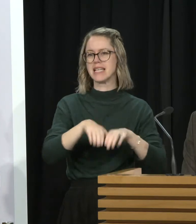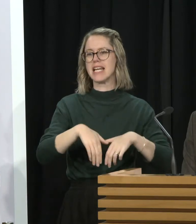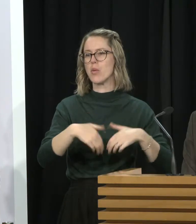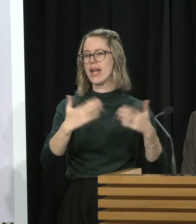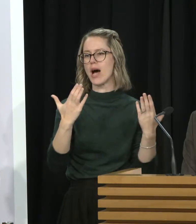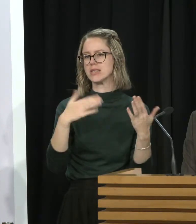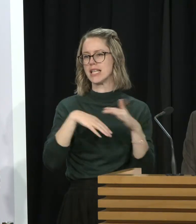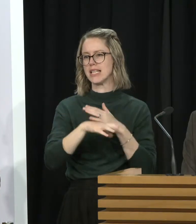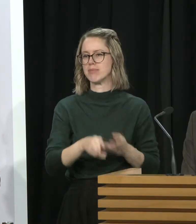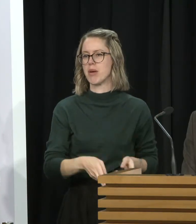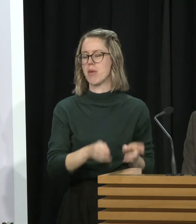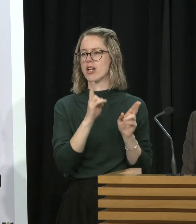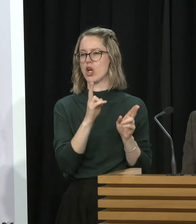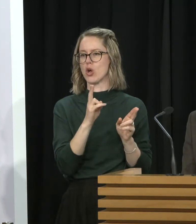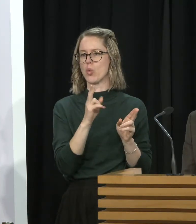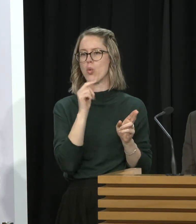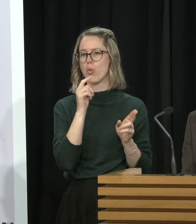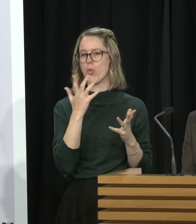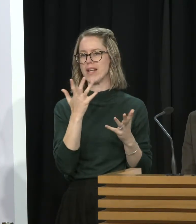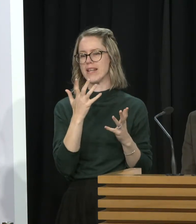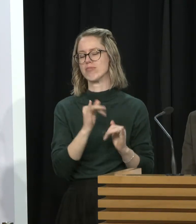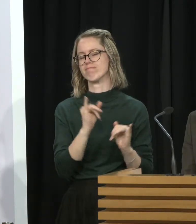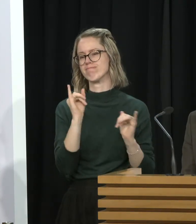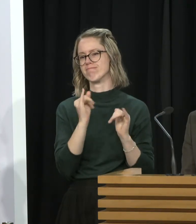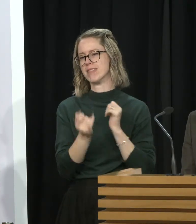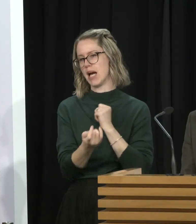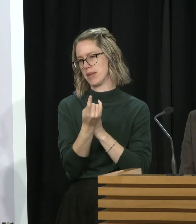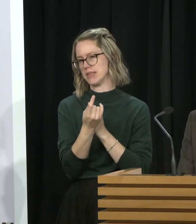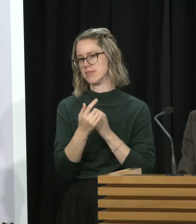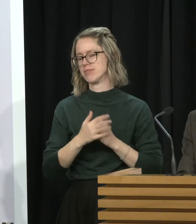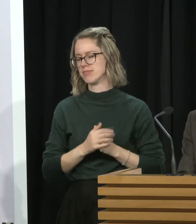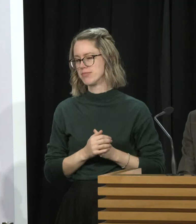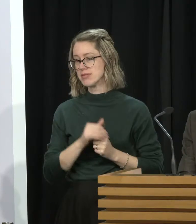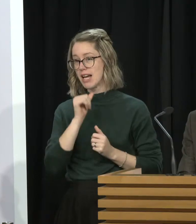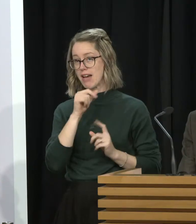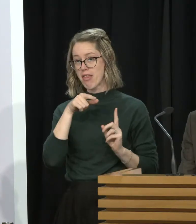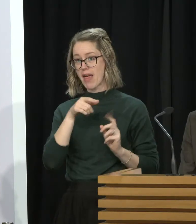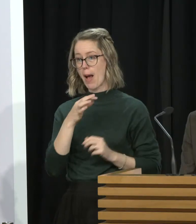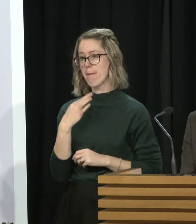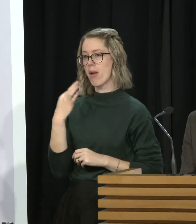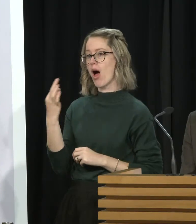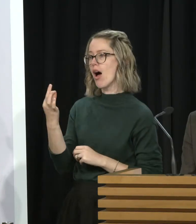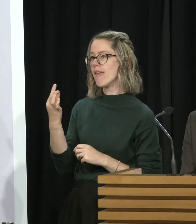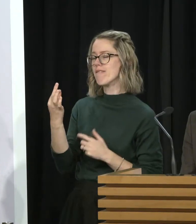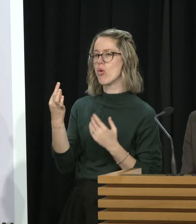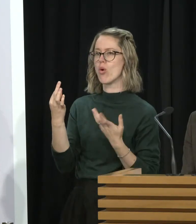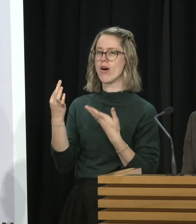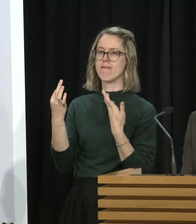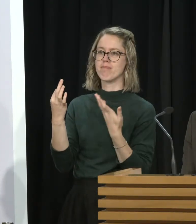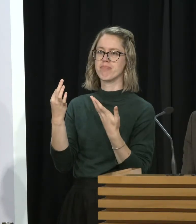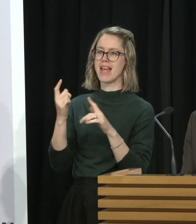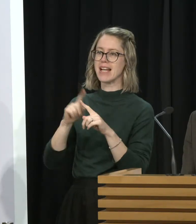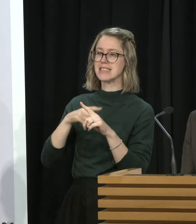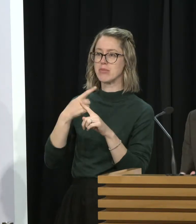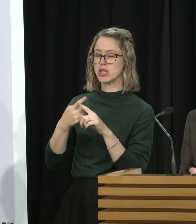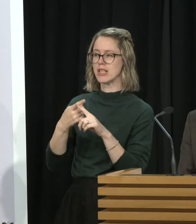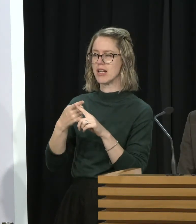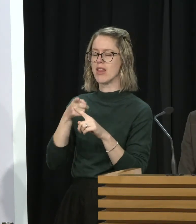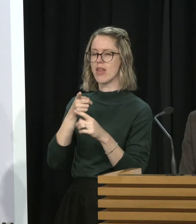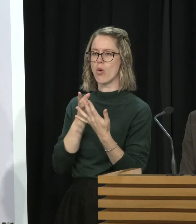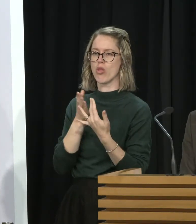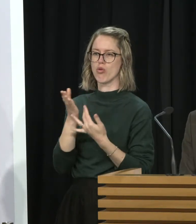goes into MIQ, where a tragedy has happened. And so if they apply for some form of exemption, they would